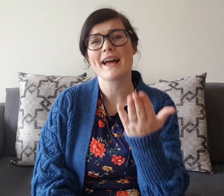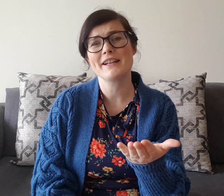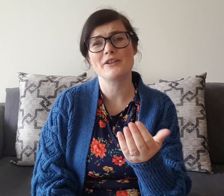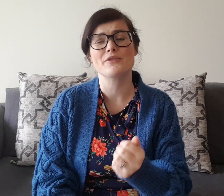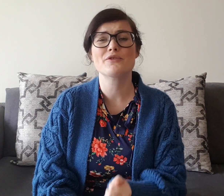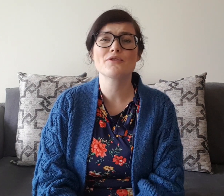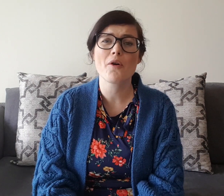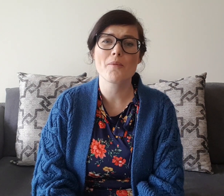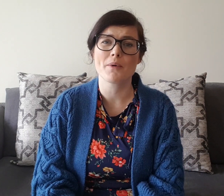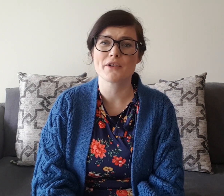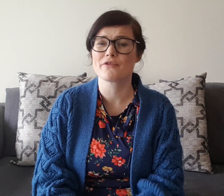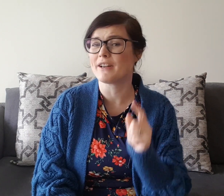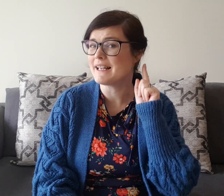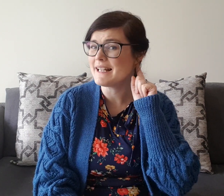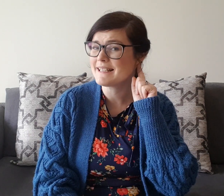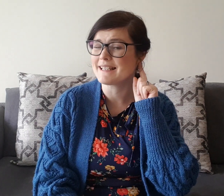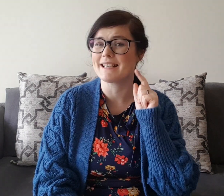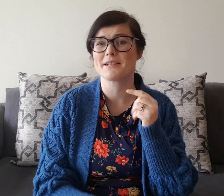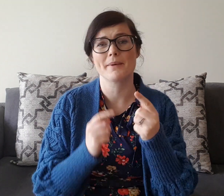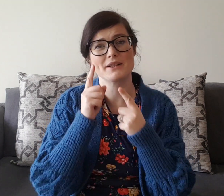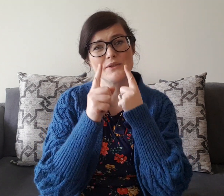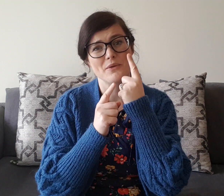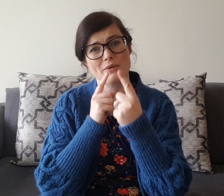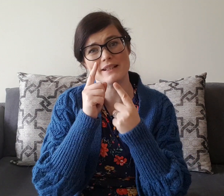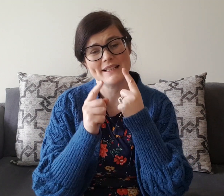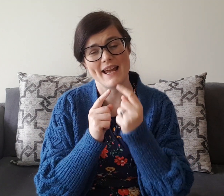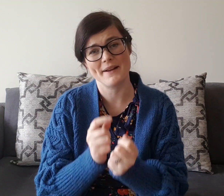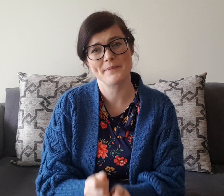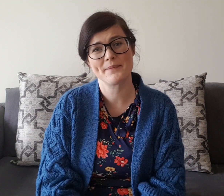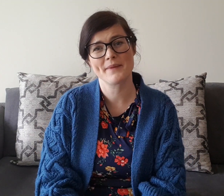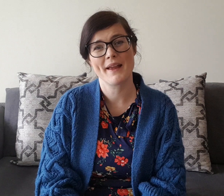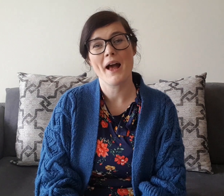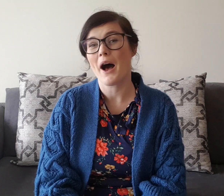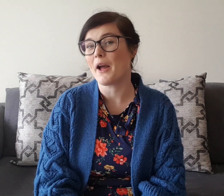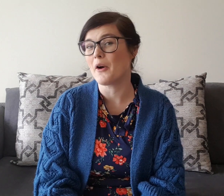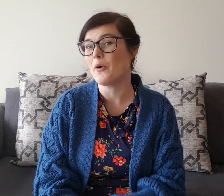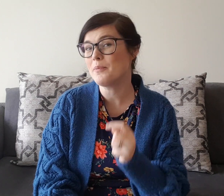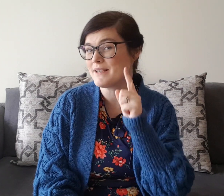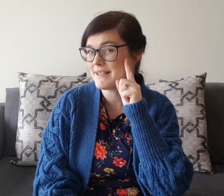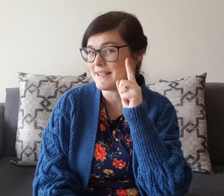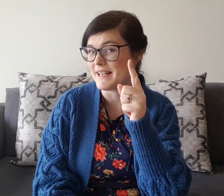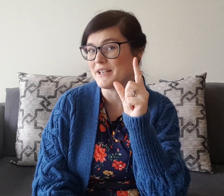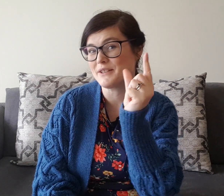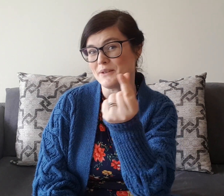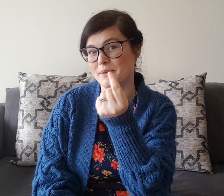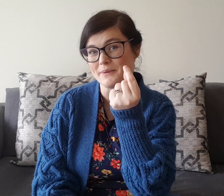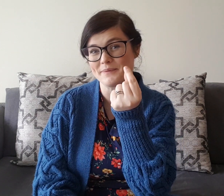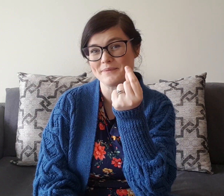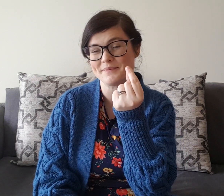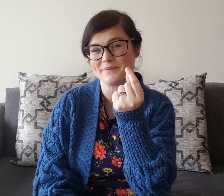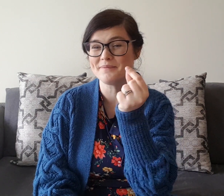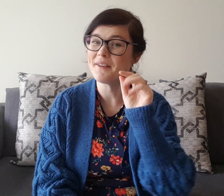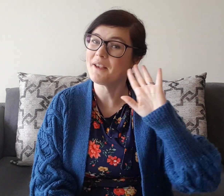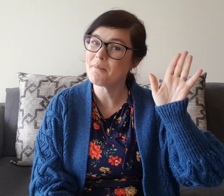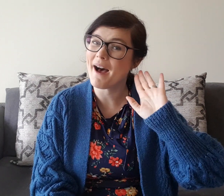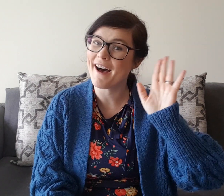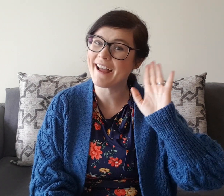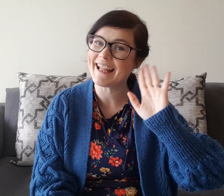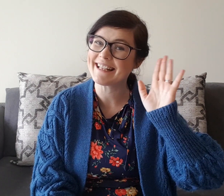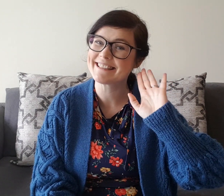Thank you so much for listening to my story today. I hope to see you soon. Goodbye.